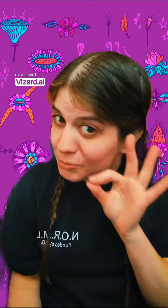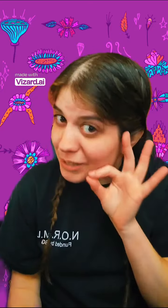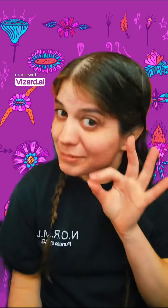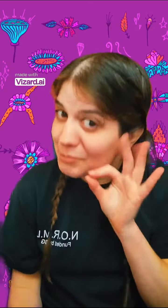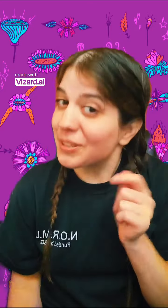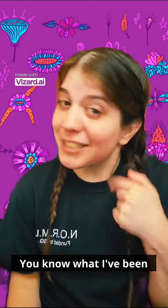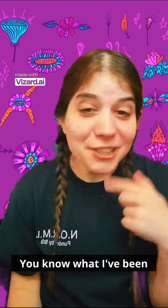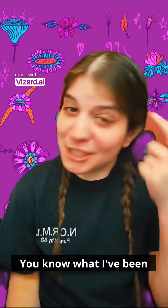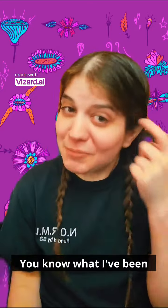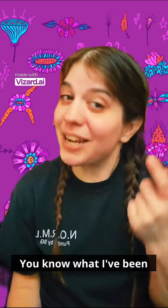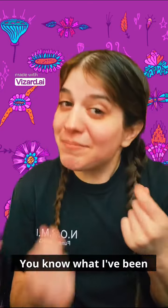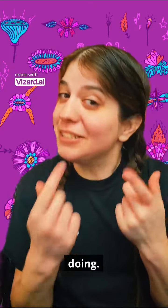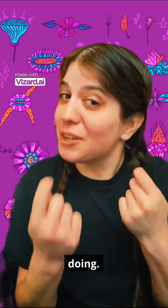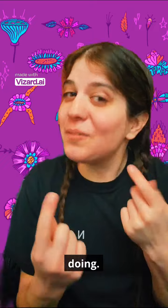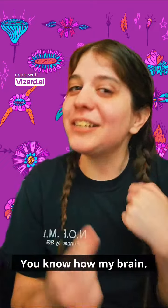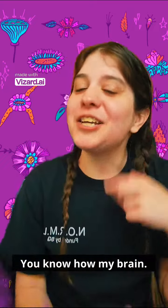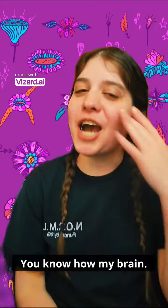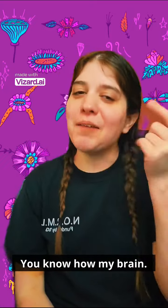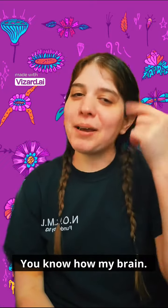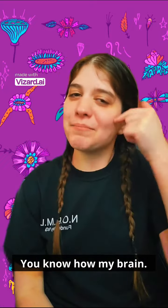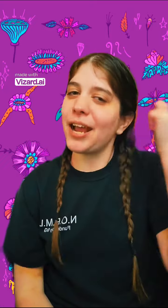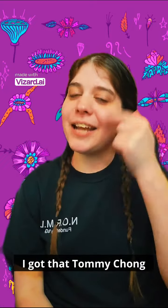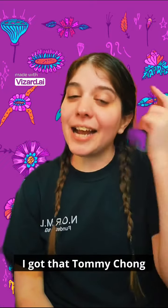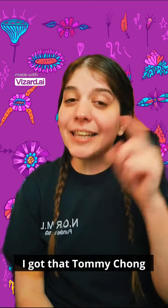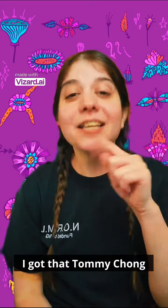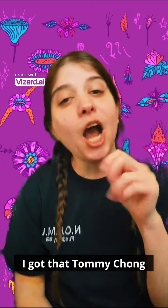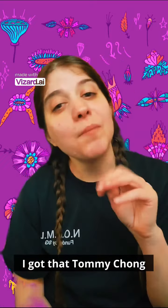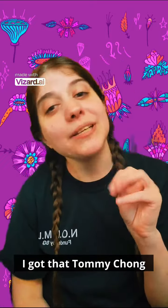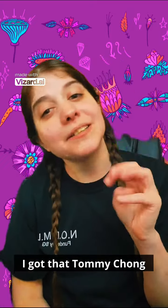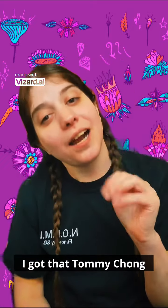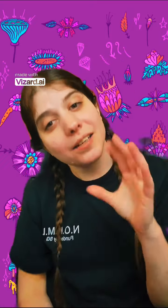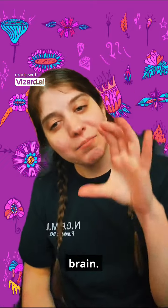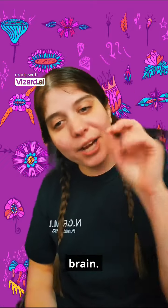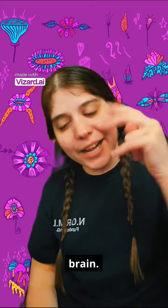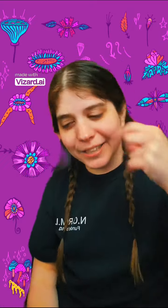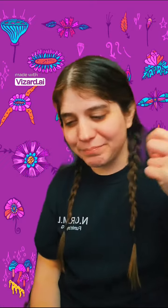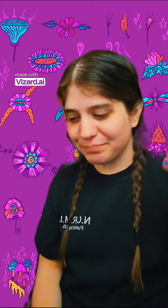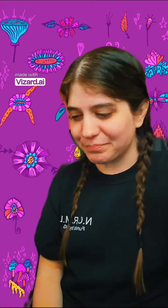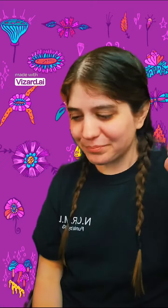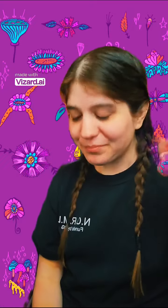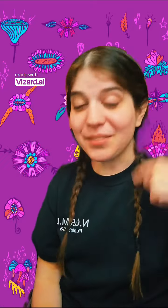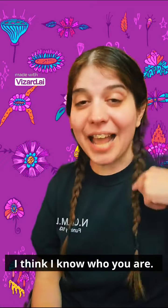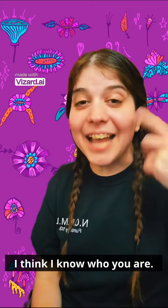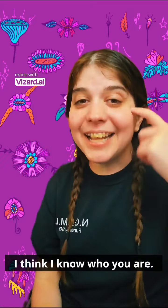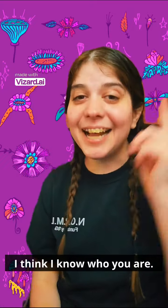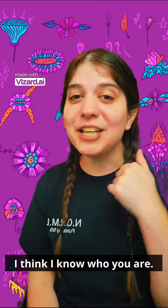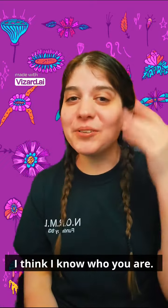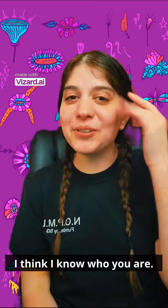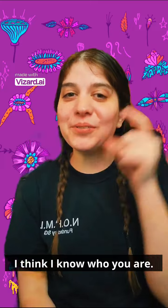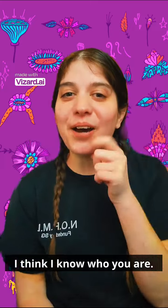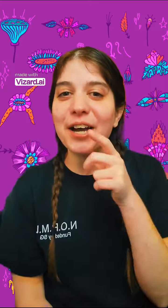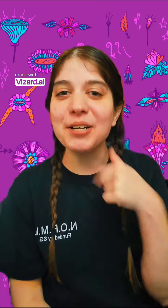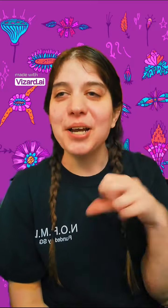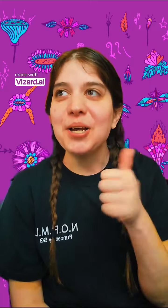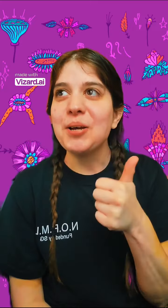doing. You know how my brain, I got that Tommy Chong brain. I think I know who you are, but